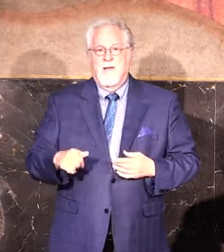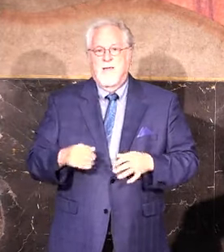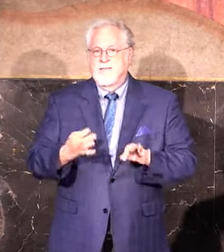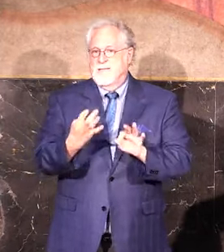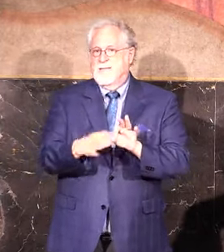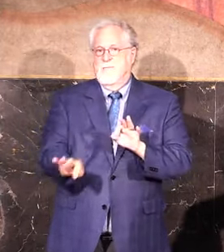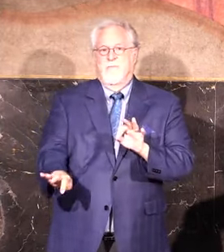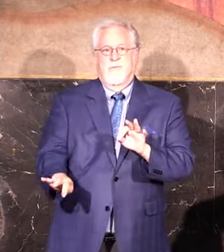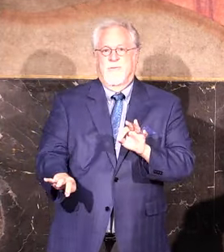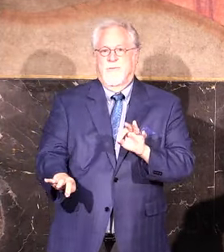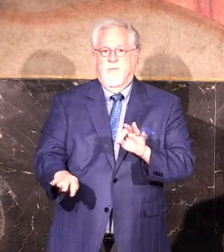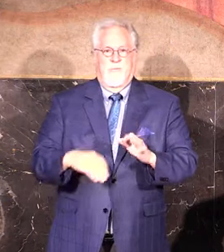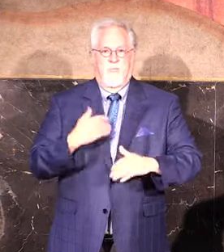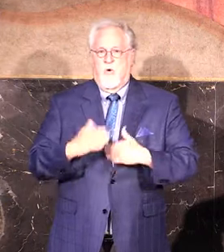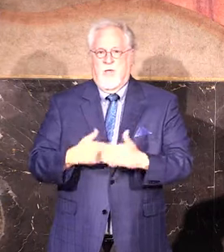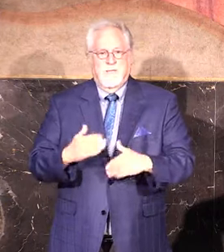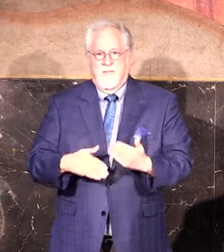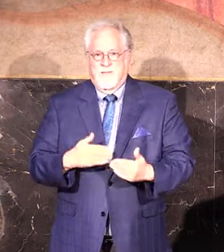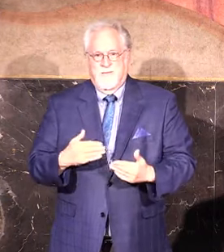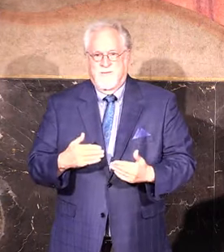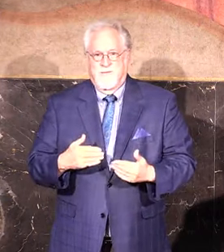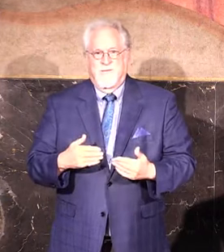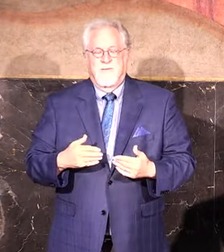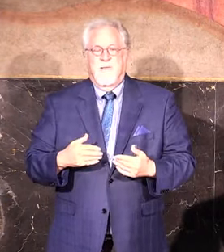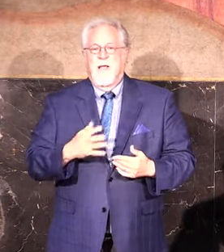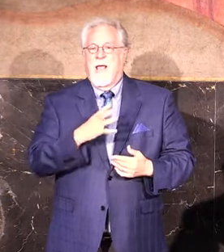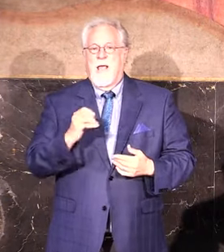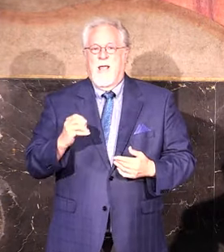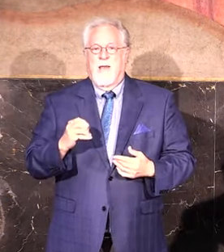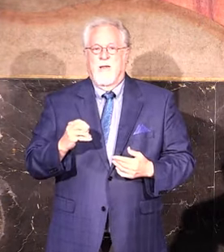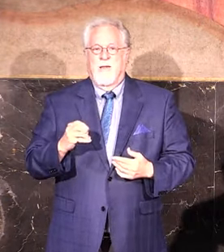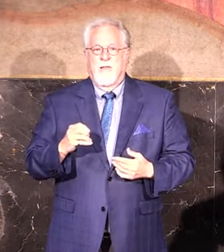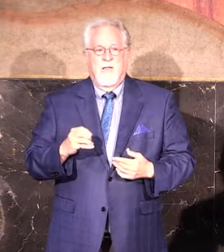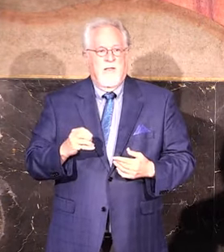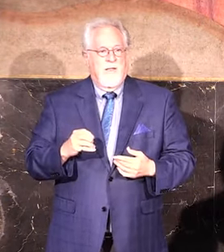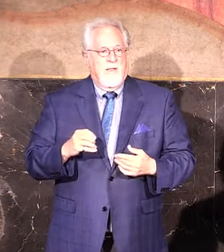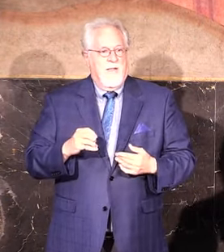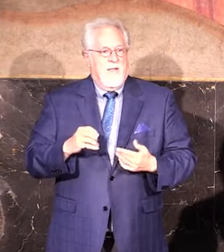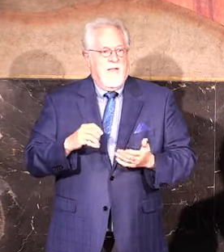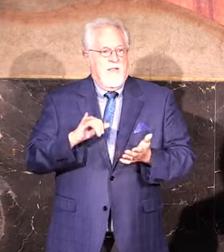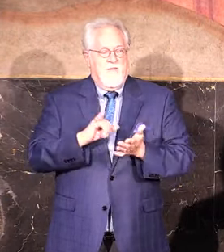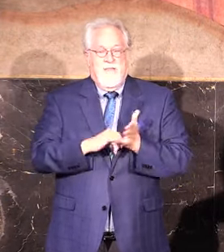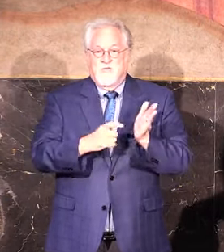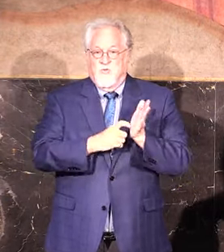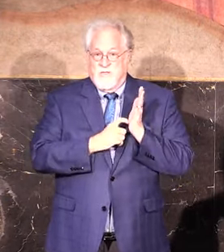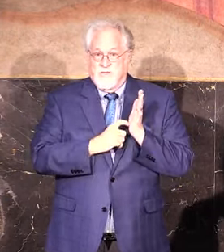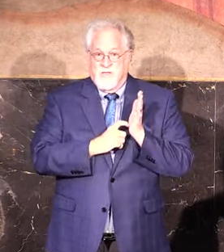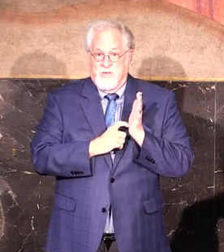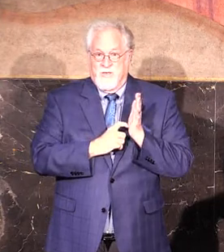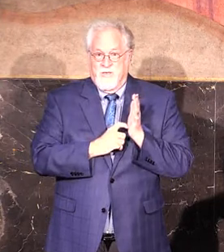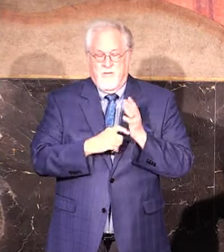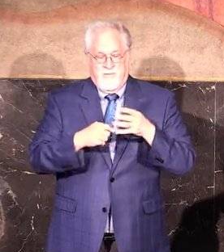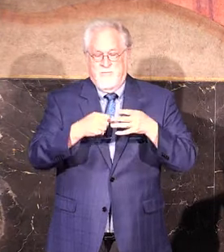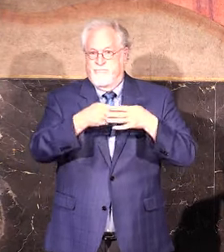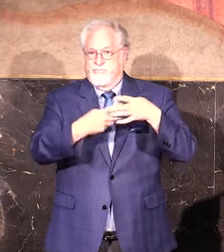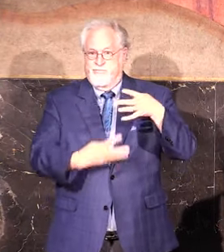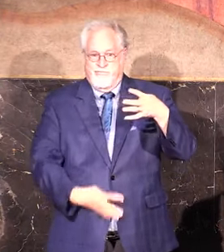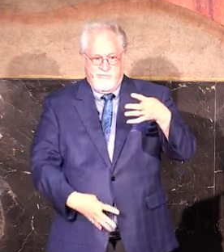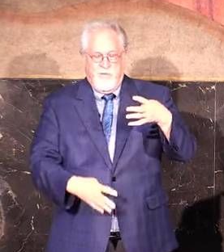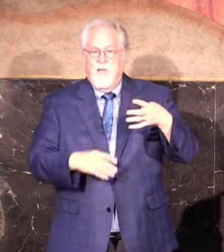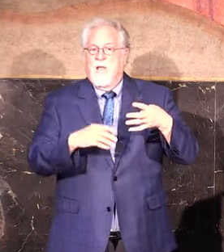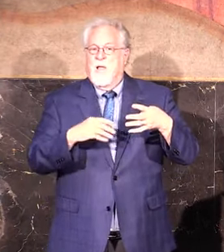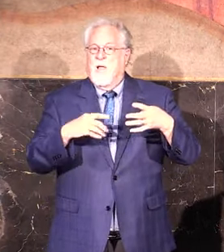simple process to go through. These gating criteria are numerous, and they're